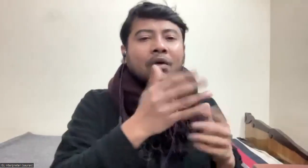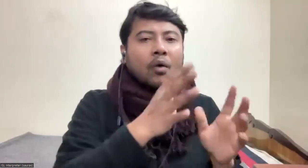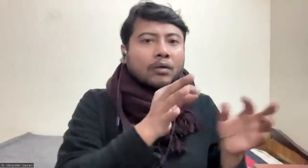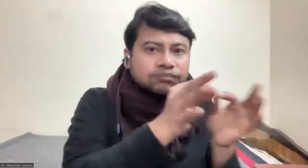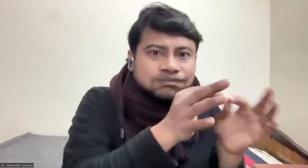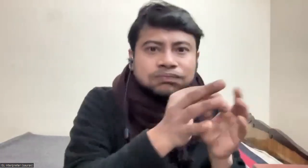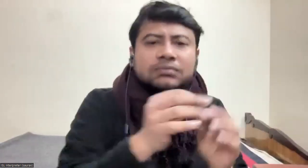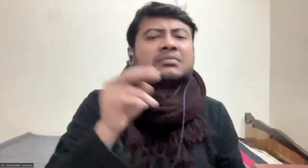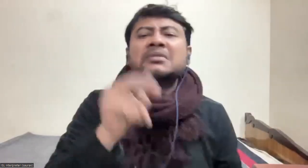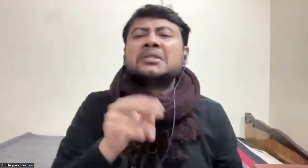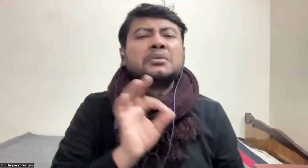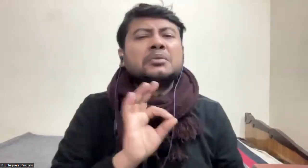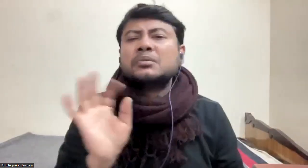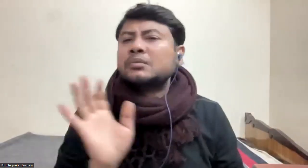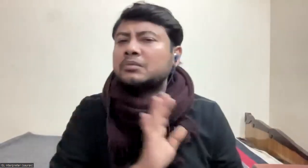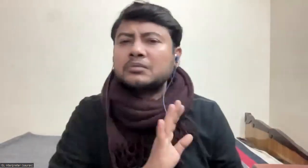Is that clear?